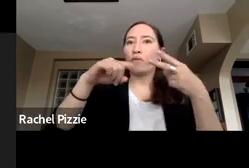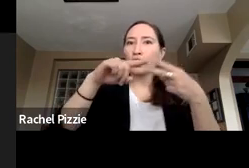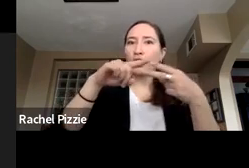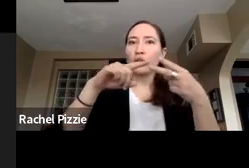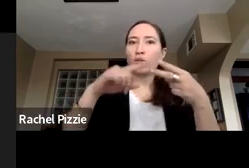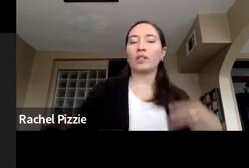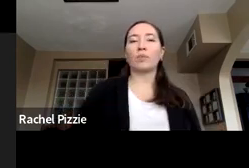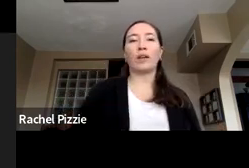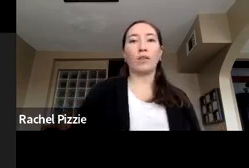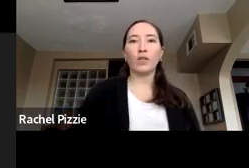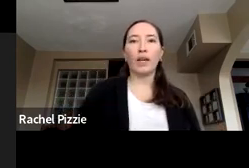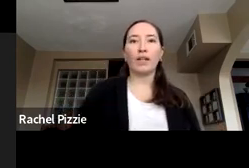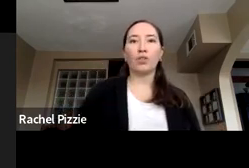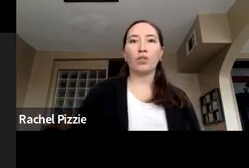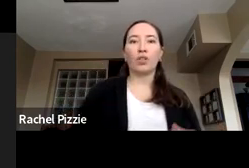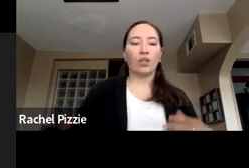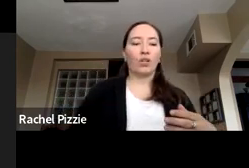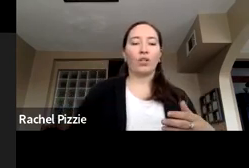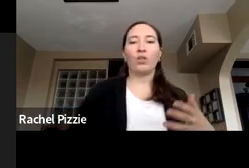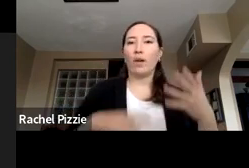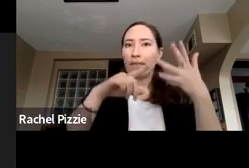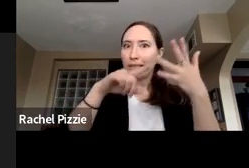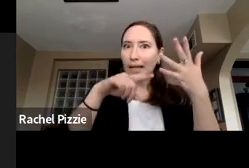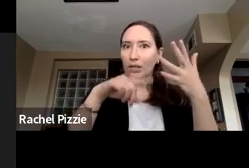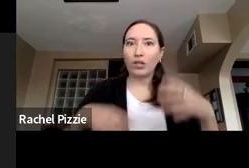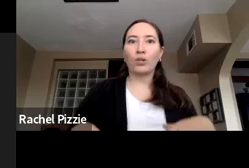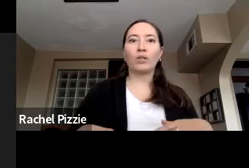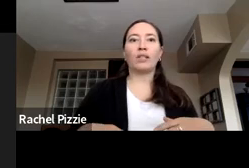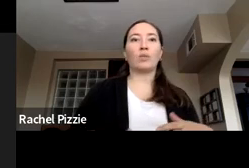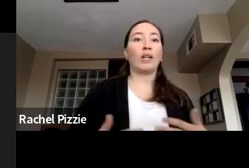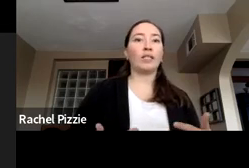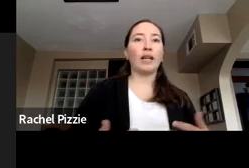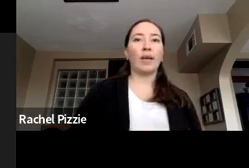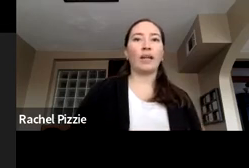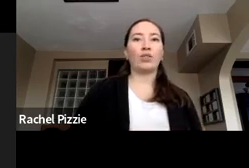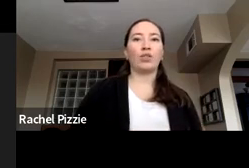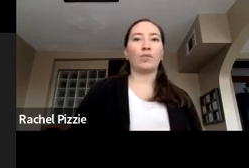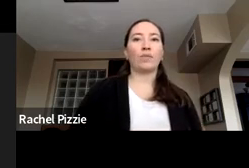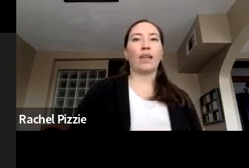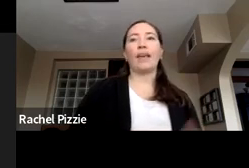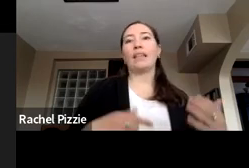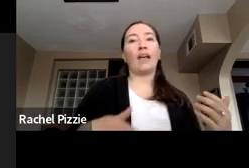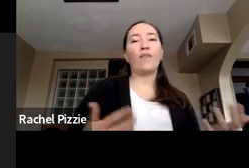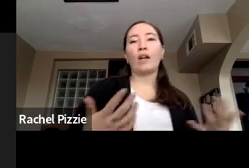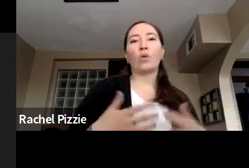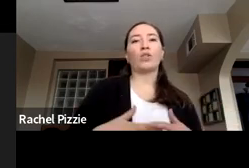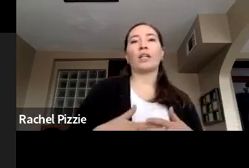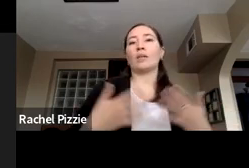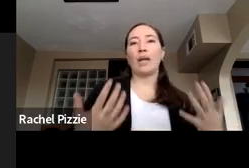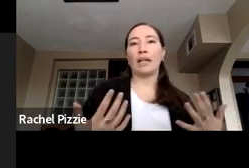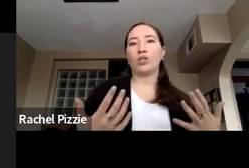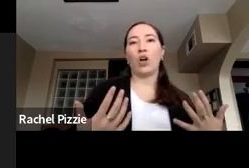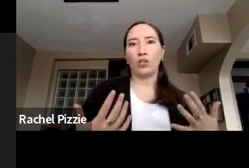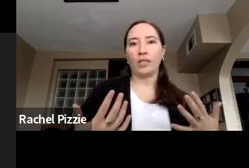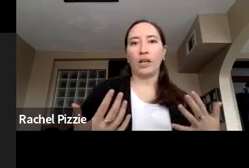the first 2 to display on the first page. You want the second 2 to display on the second page. And then that final question